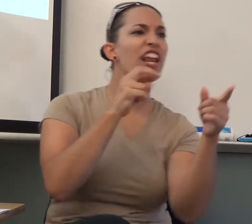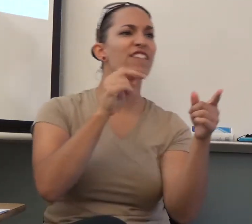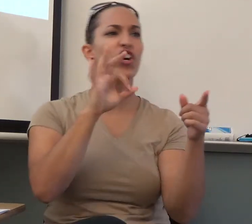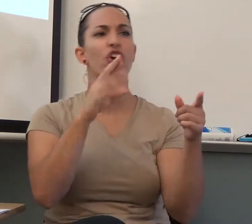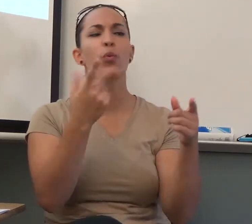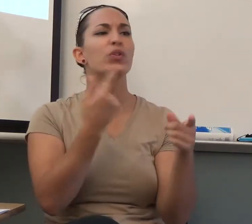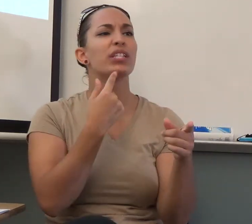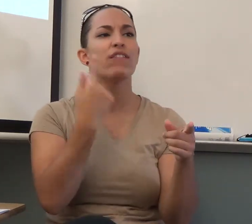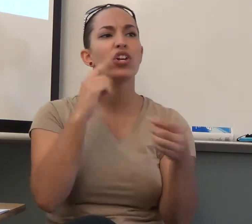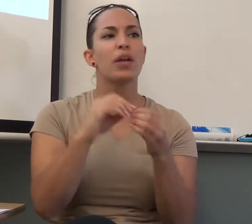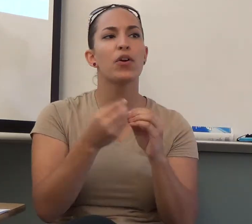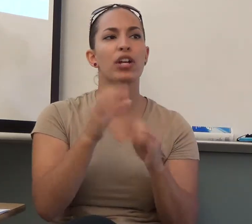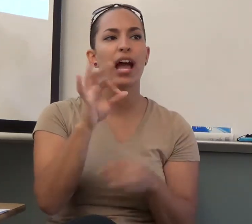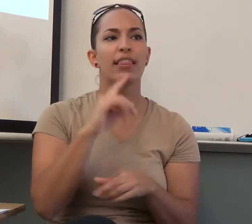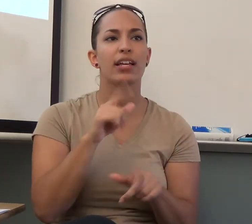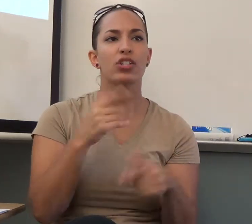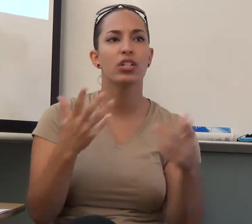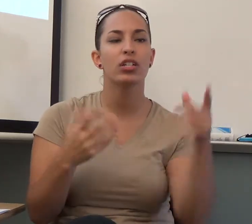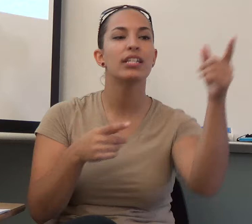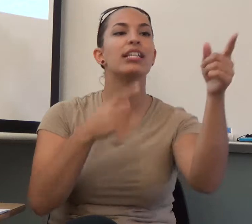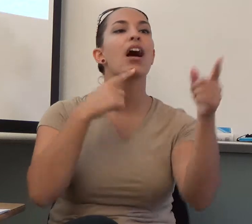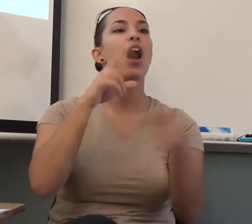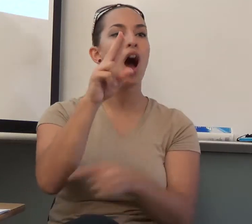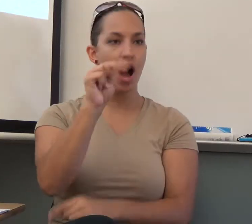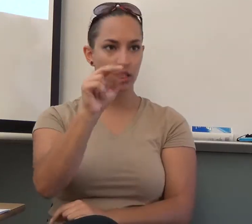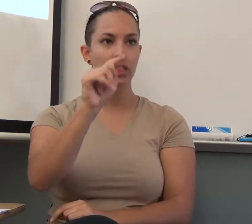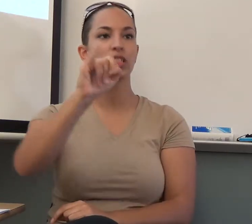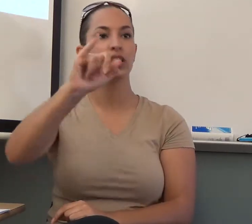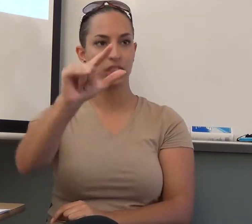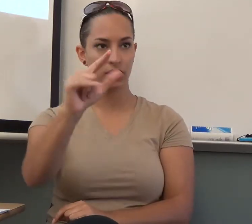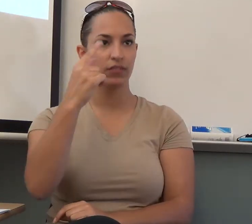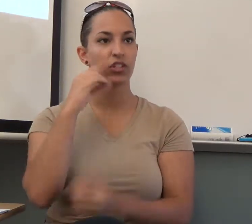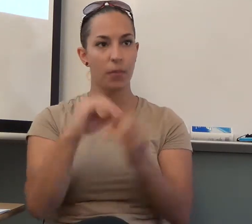9? Until. Until. Thank you.